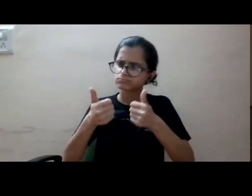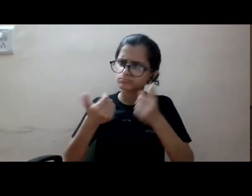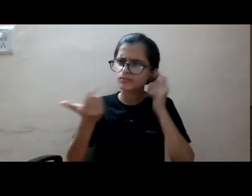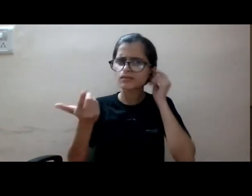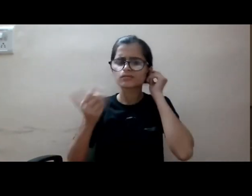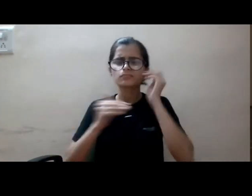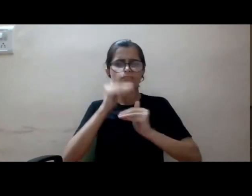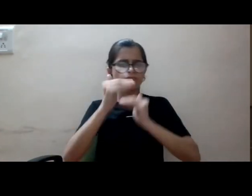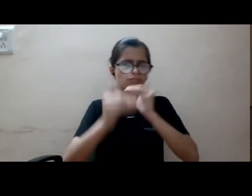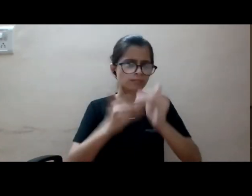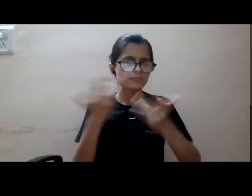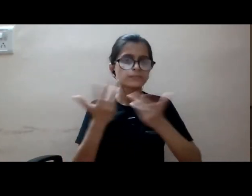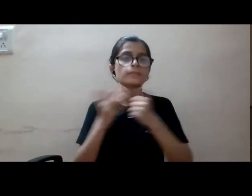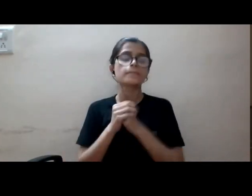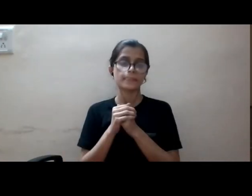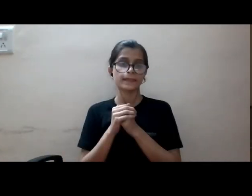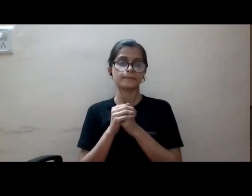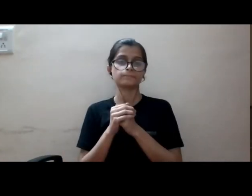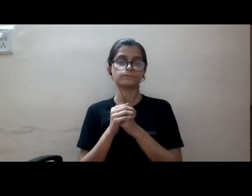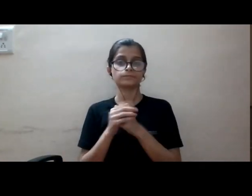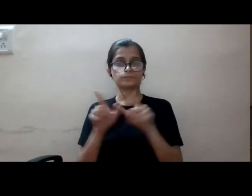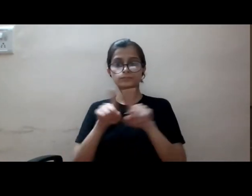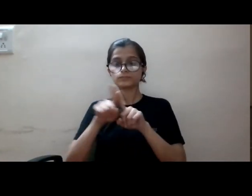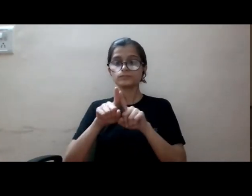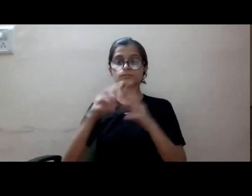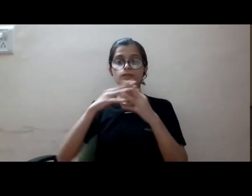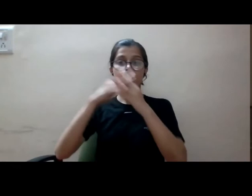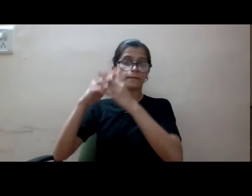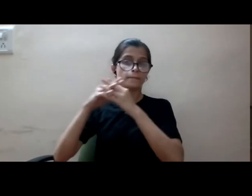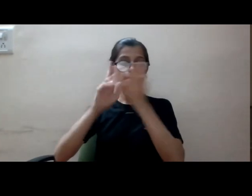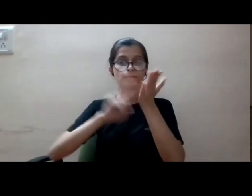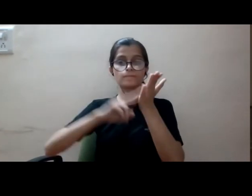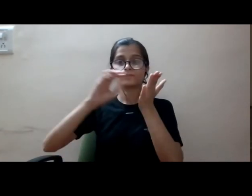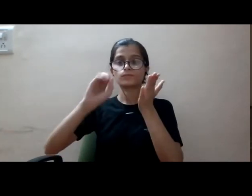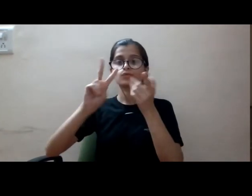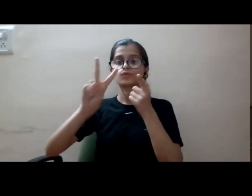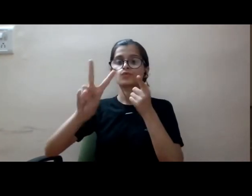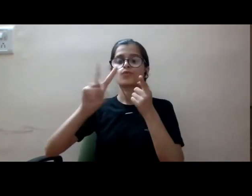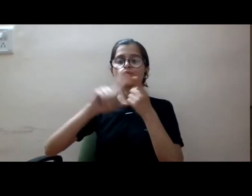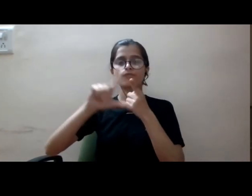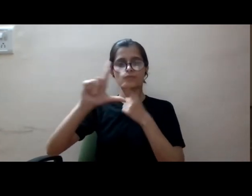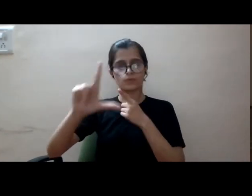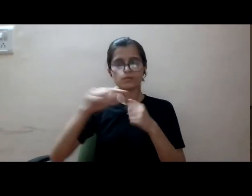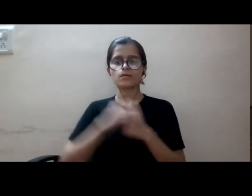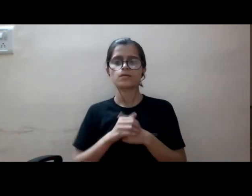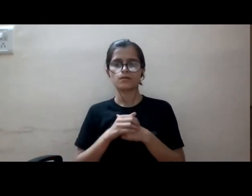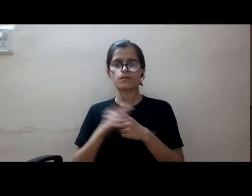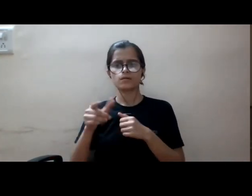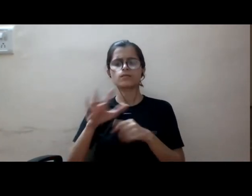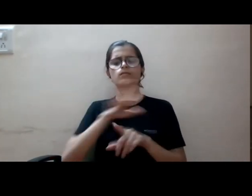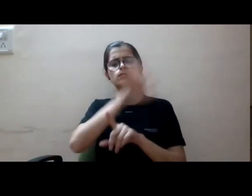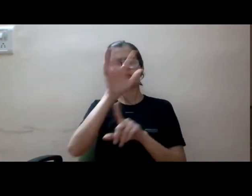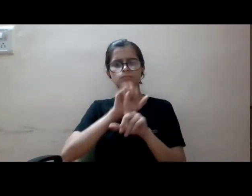uselessness. As the American novelist William Gass once wrote, culture has completed